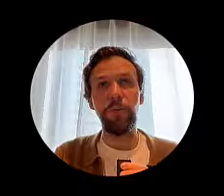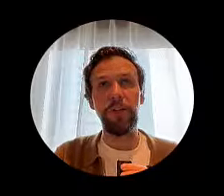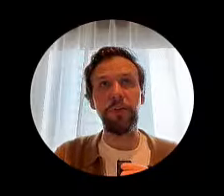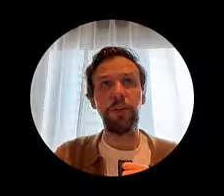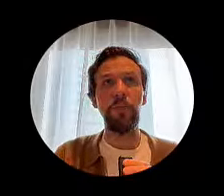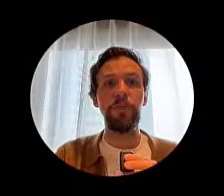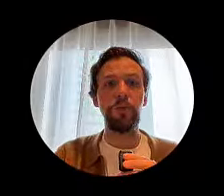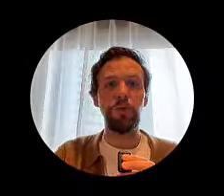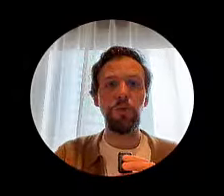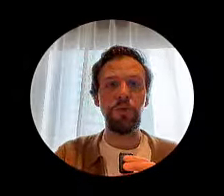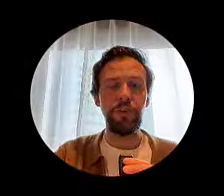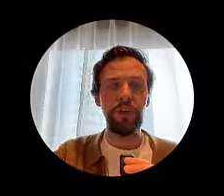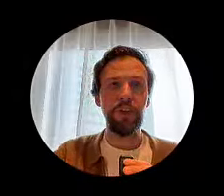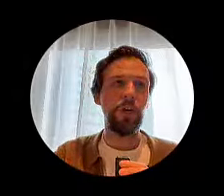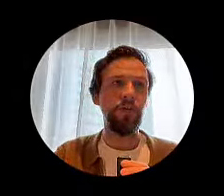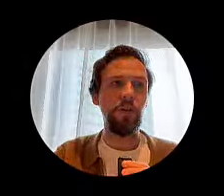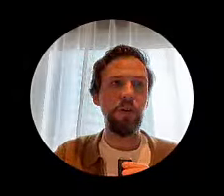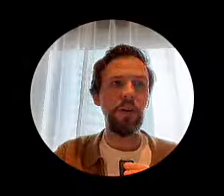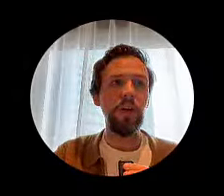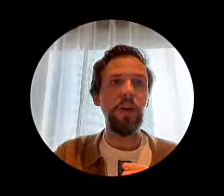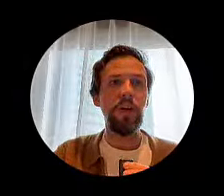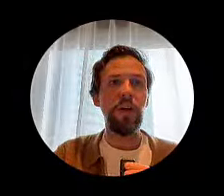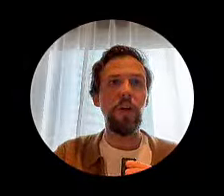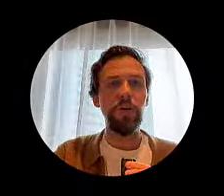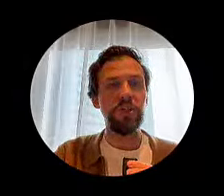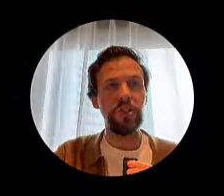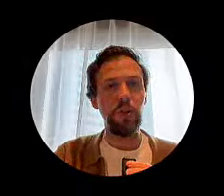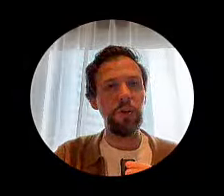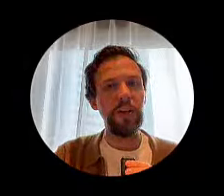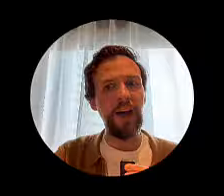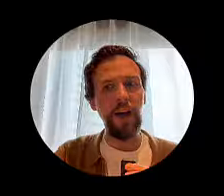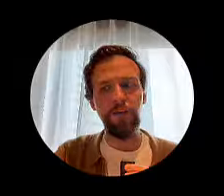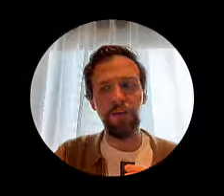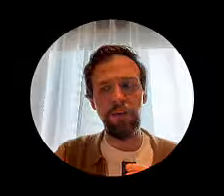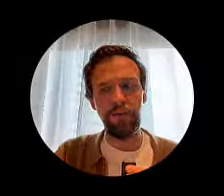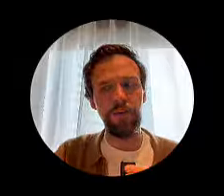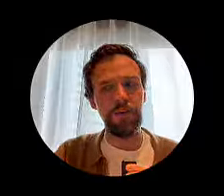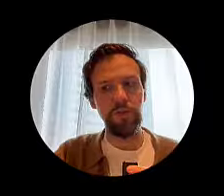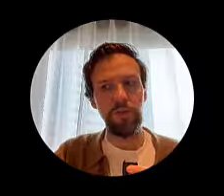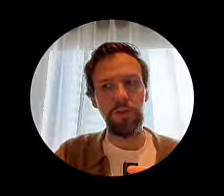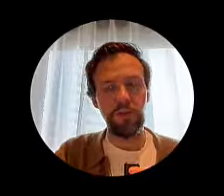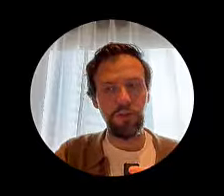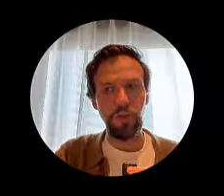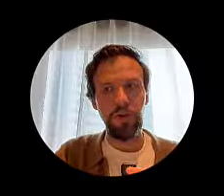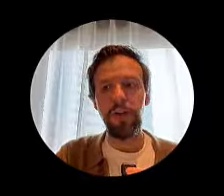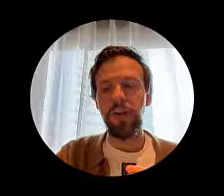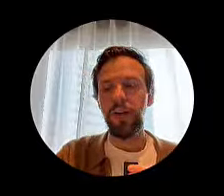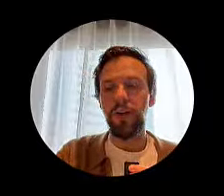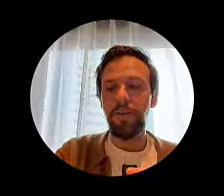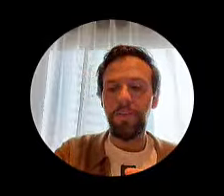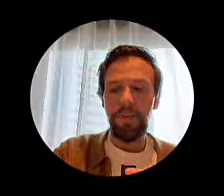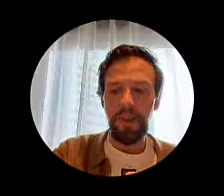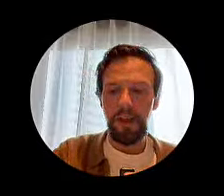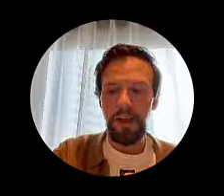quitting my full-time job to finish Art of Fauna was only half of the story.